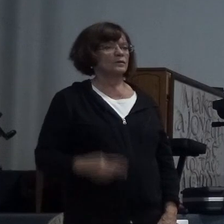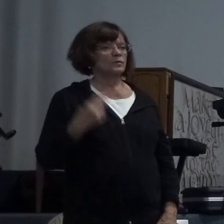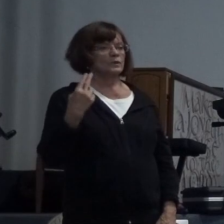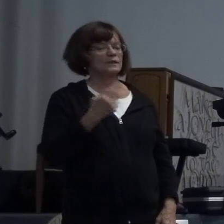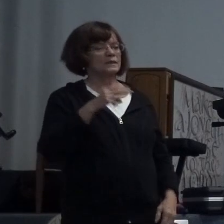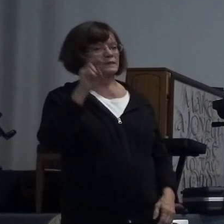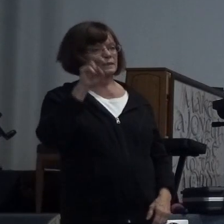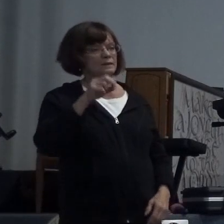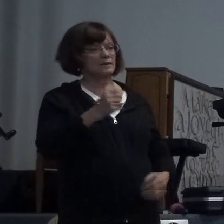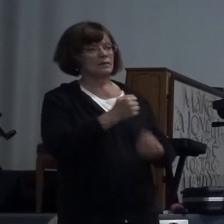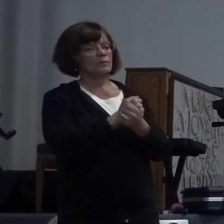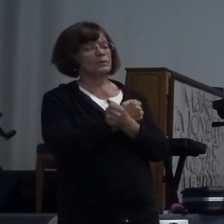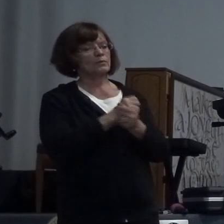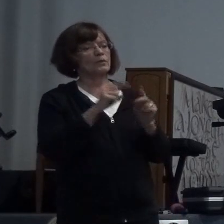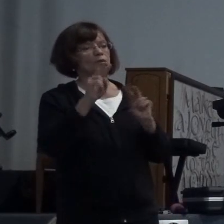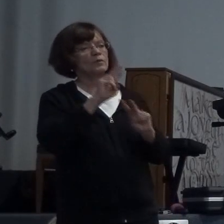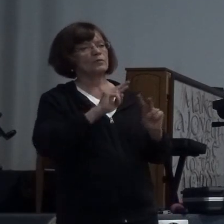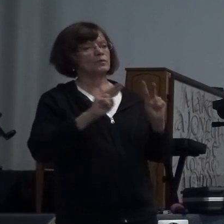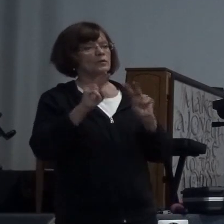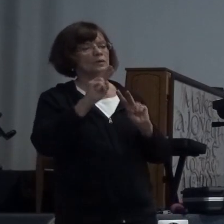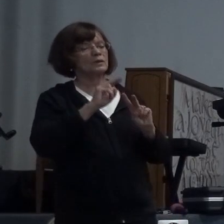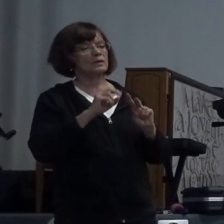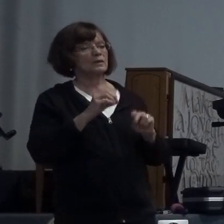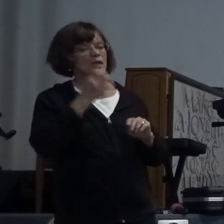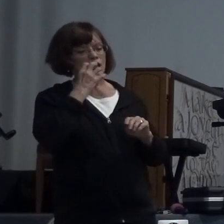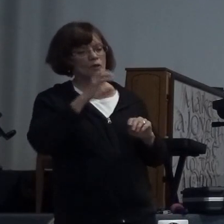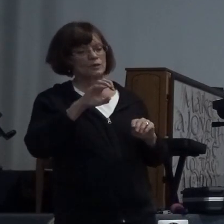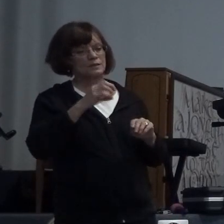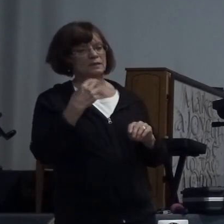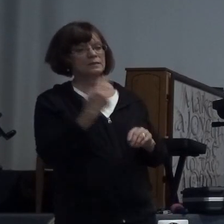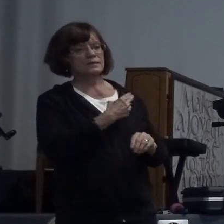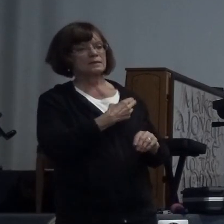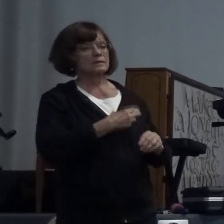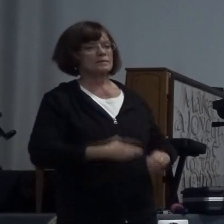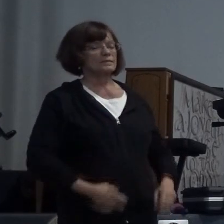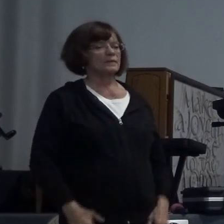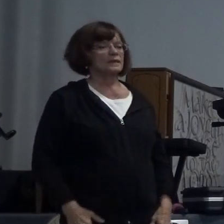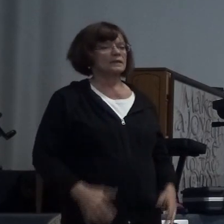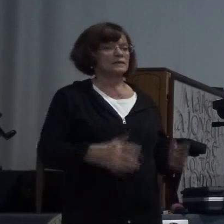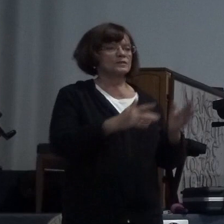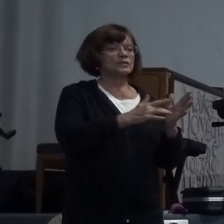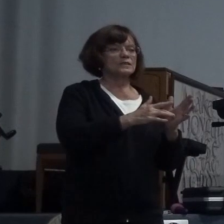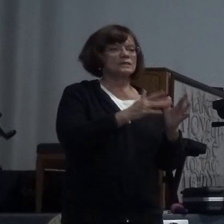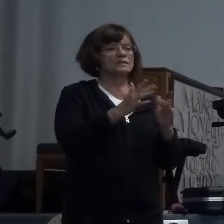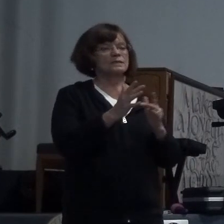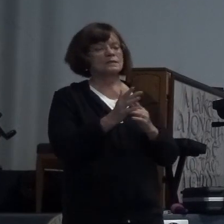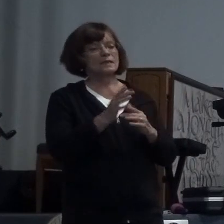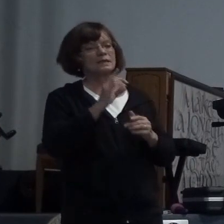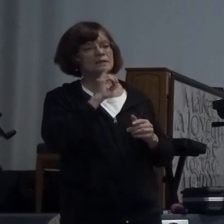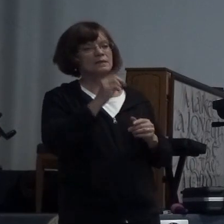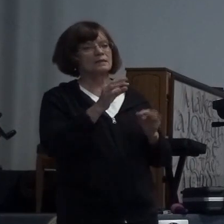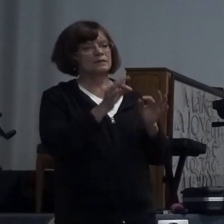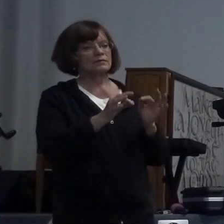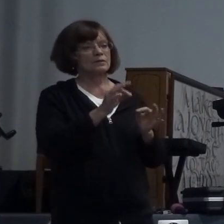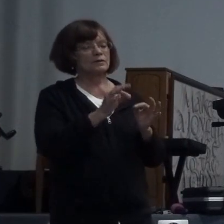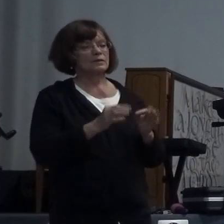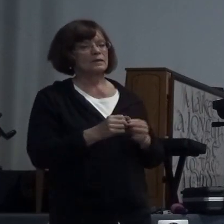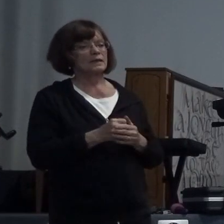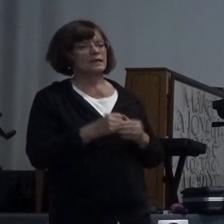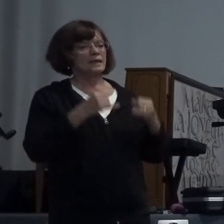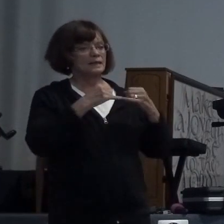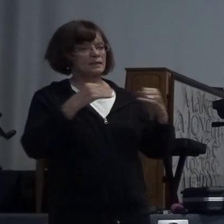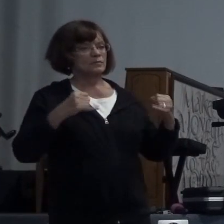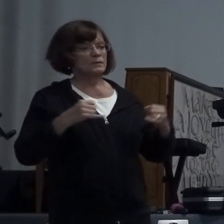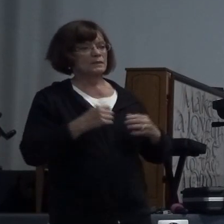us. We're to love our enemy. Jesus even said that if your enemy is hungry, give him food. If